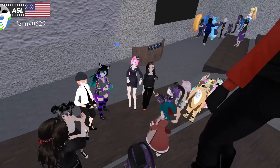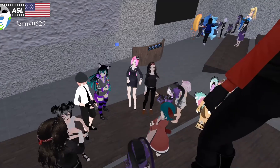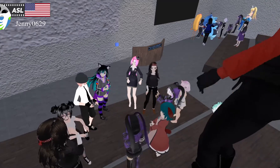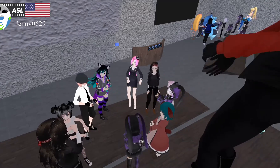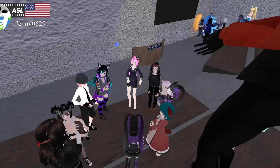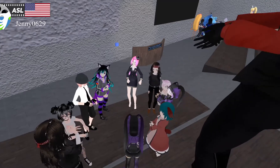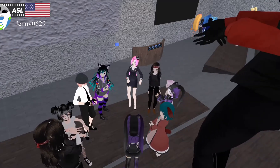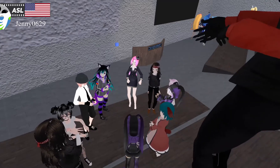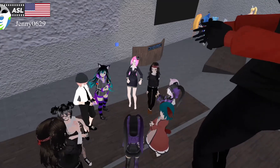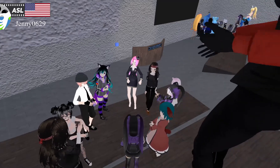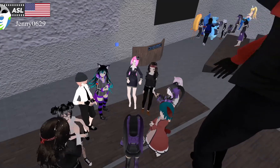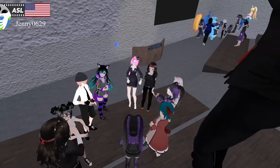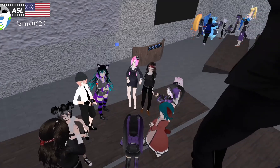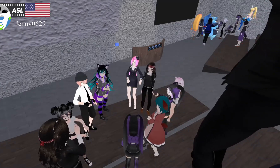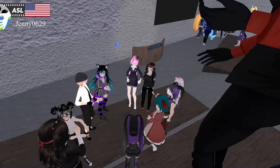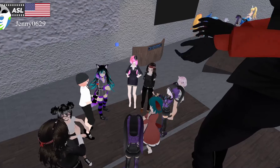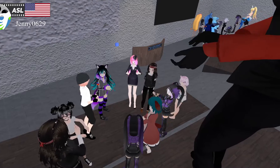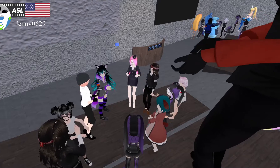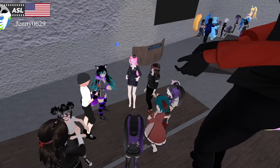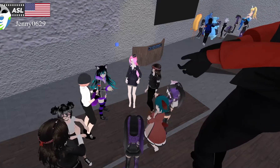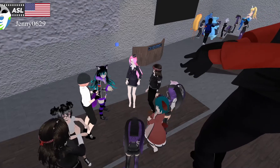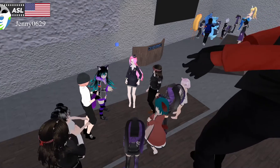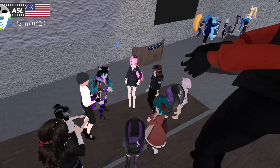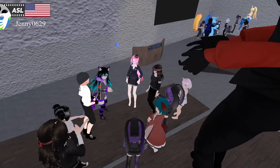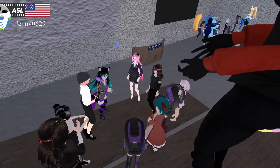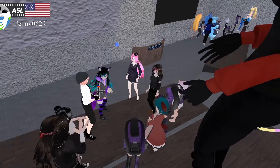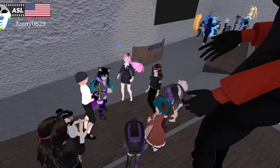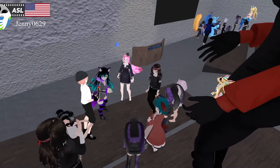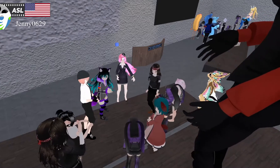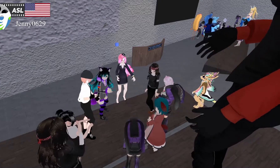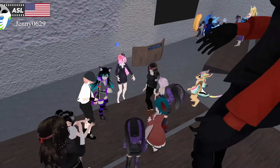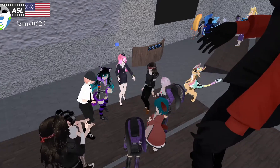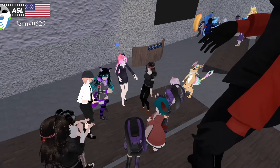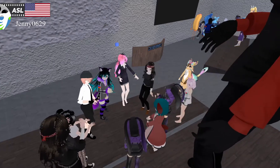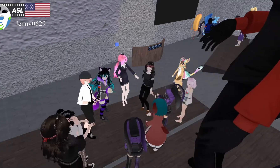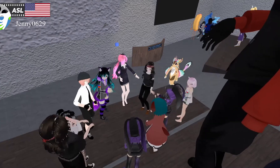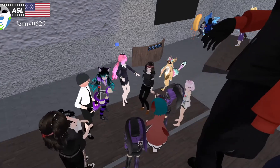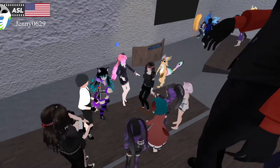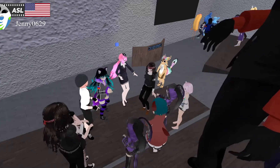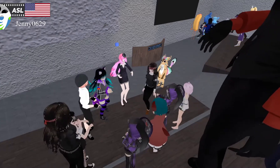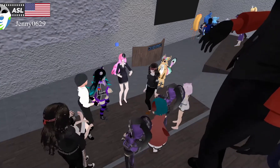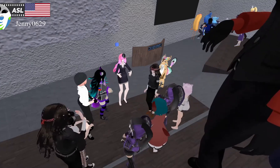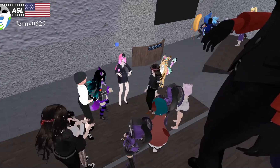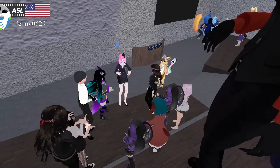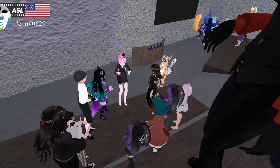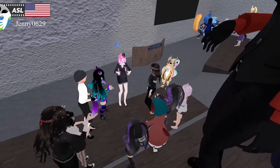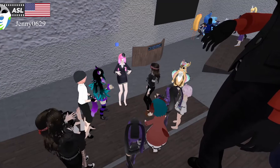I got to eat. Oh heck yeah! Yeah. That's good. All right, I'll leave you guys to